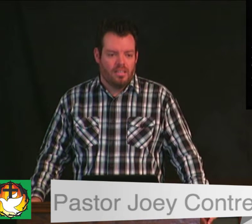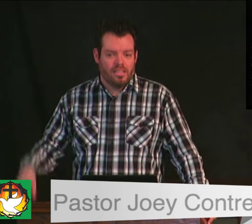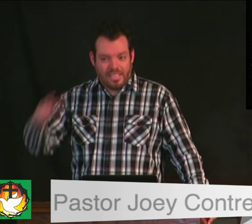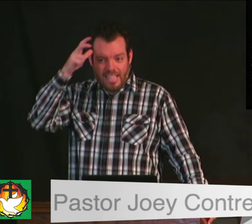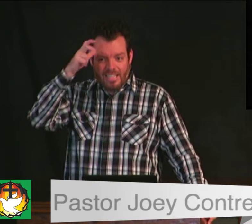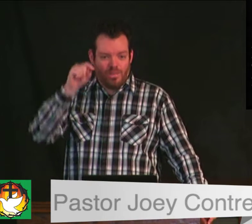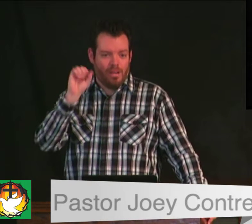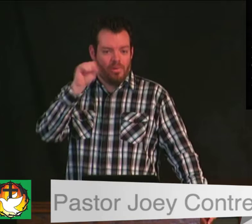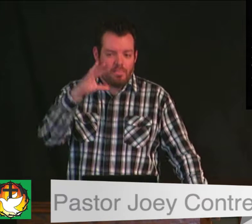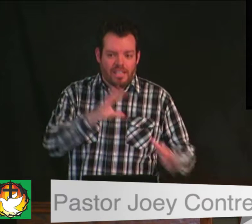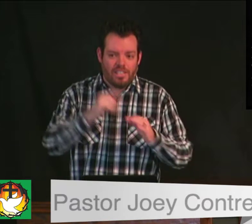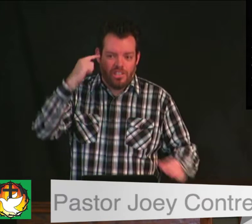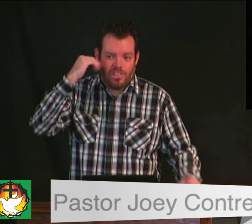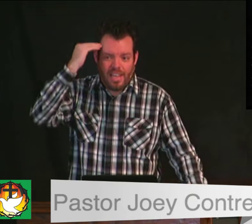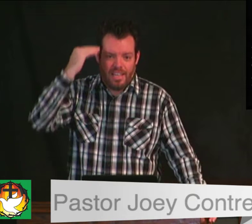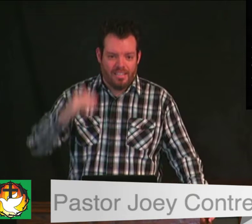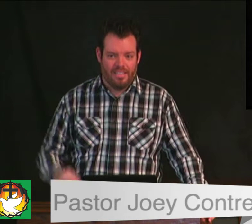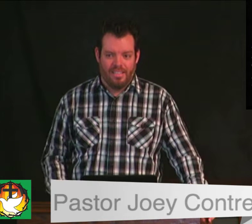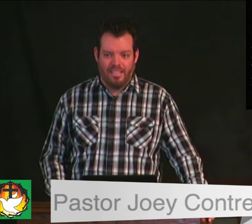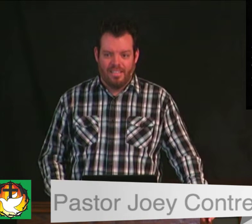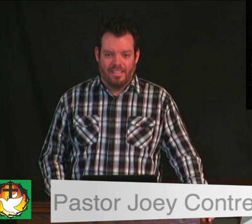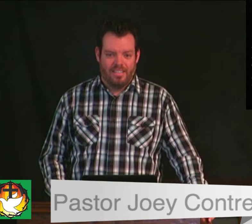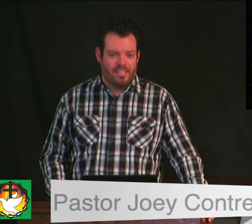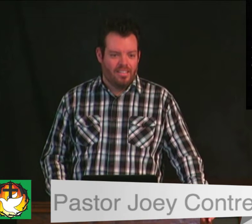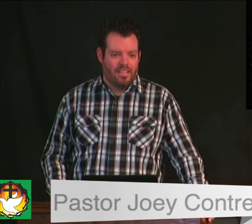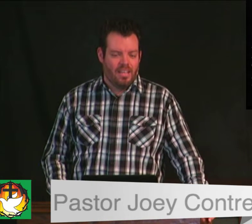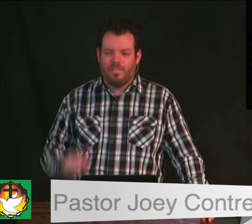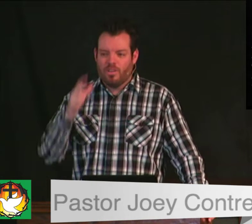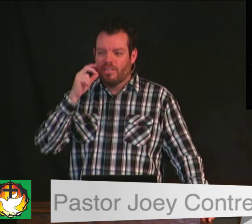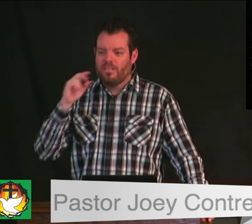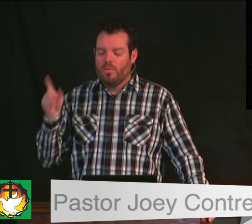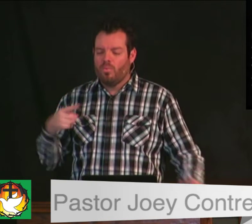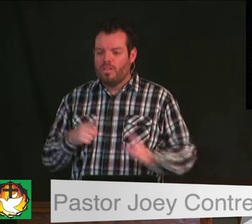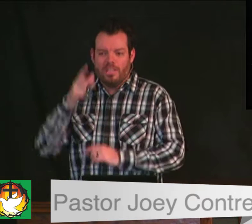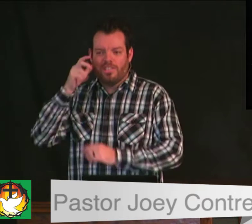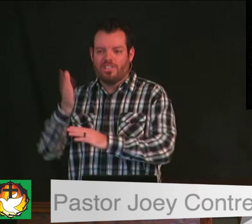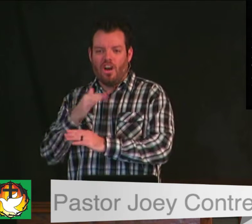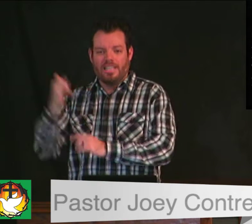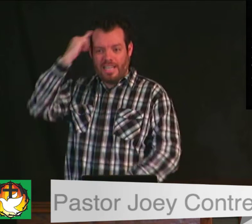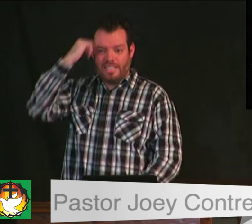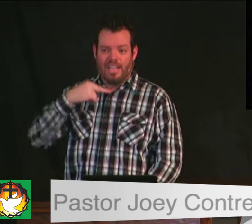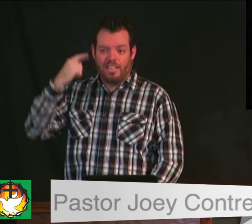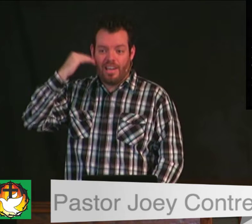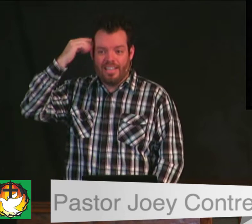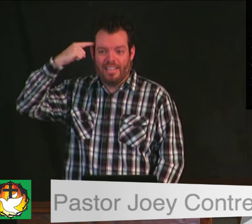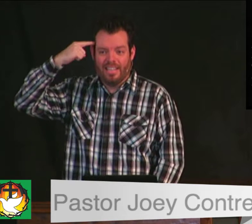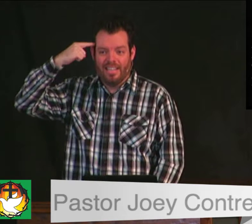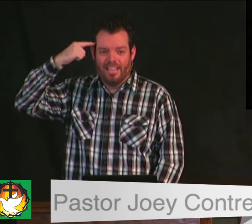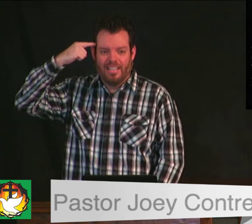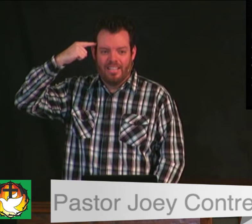Because Satan will try to put a message in your head. Have you heard that when you hear a song, it stays stuck in your head?